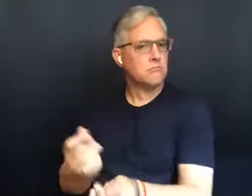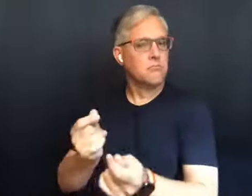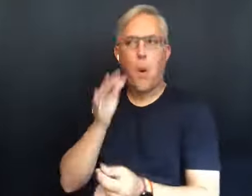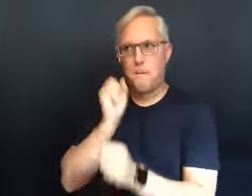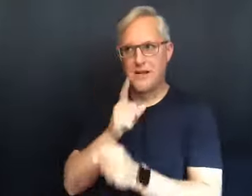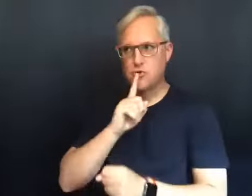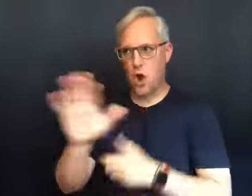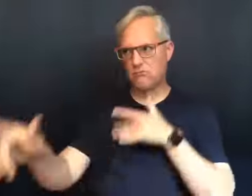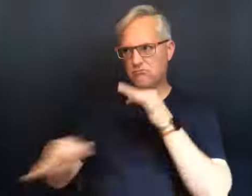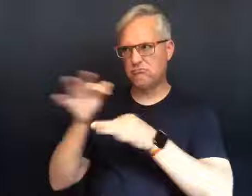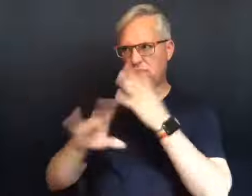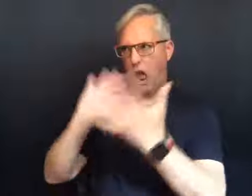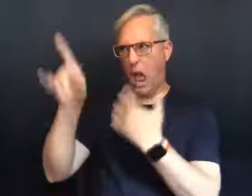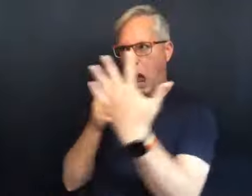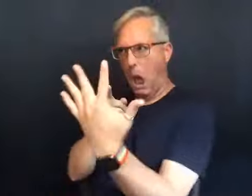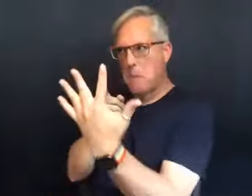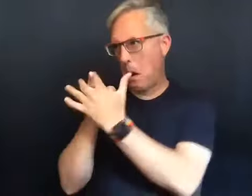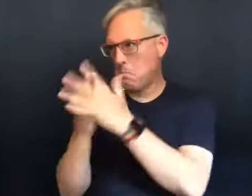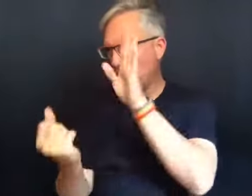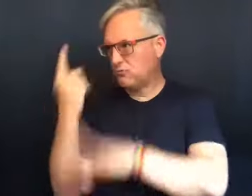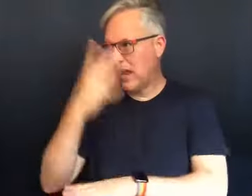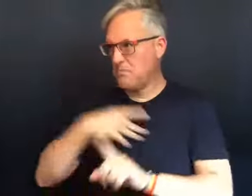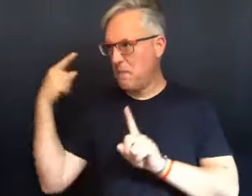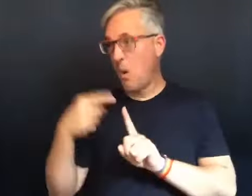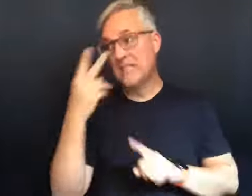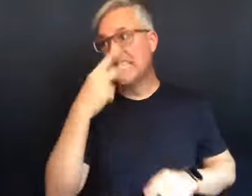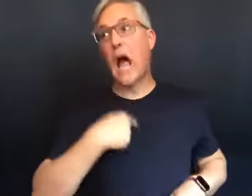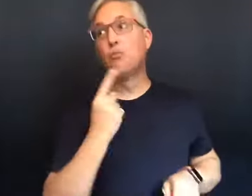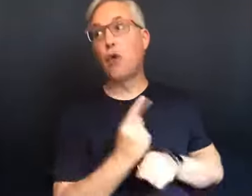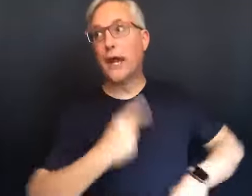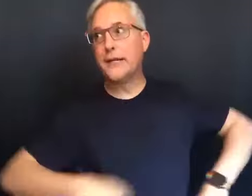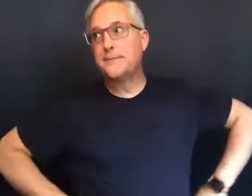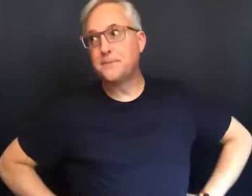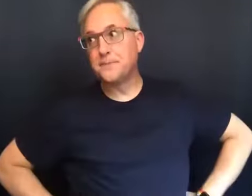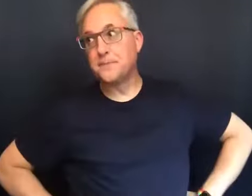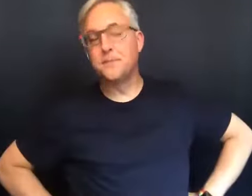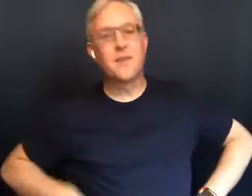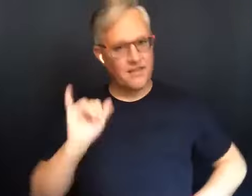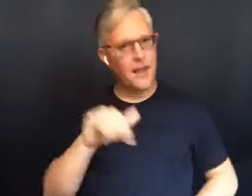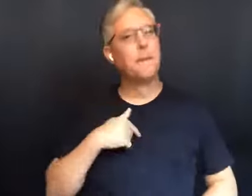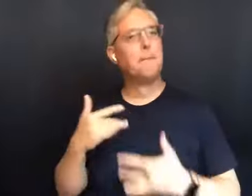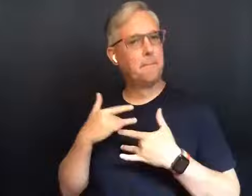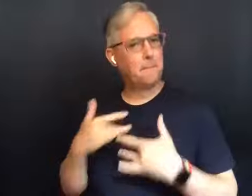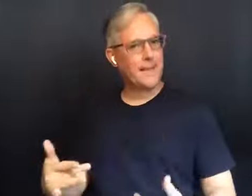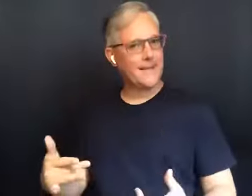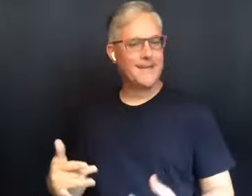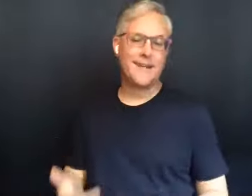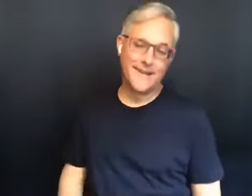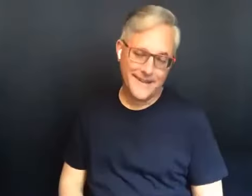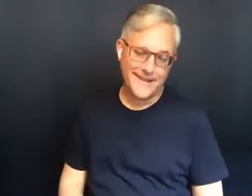same points. I'm going to say it a little bit more eloquently so that this time you understand what I really mean and